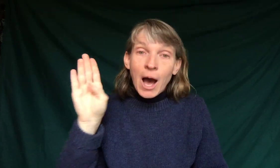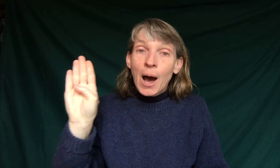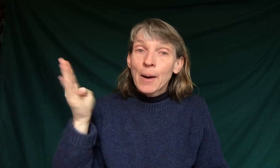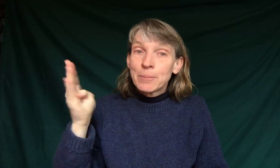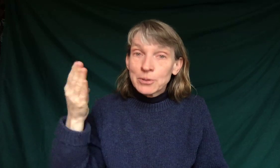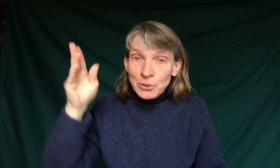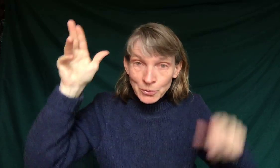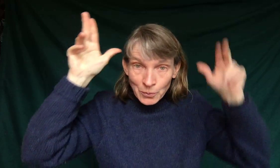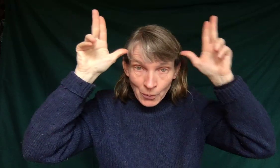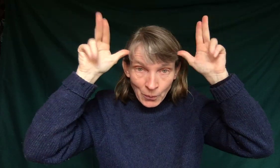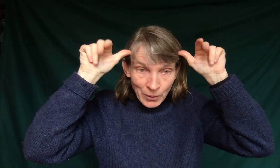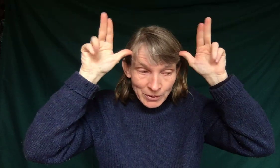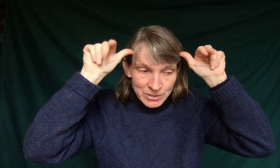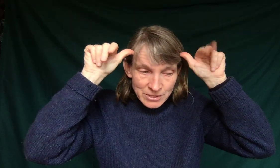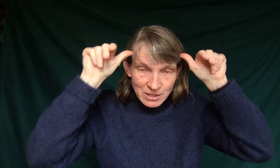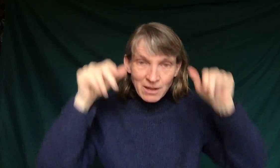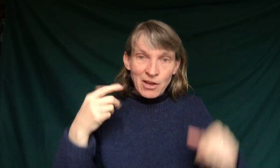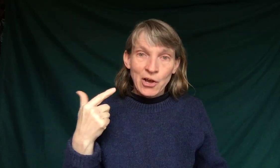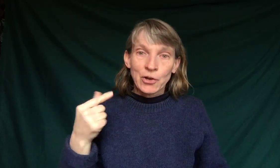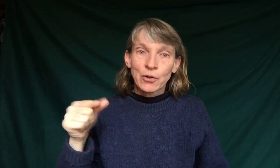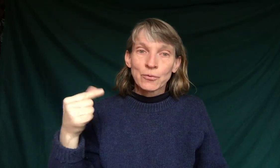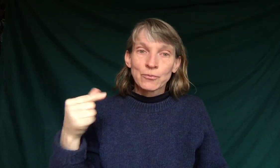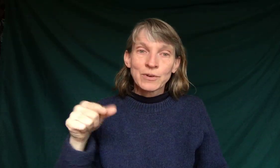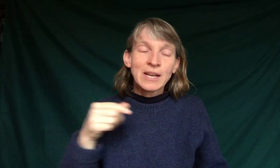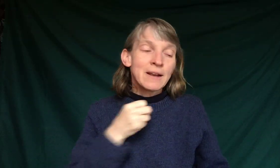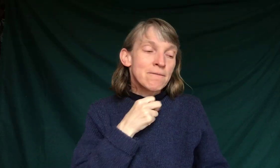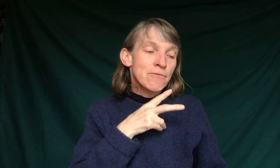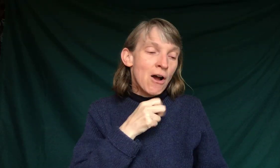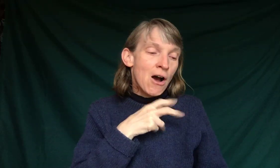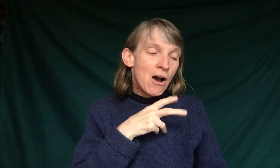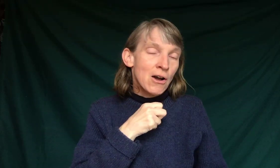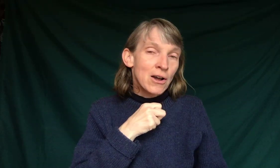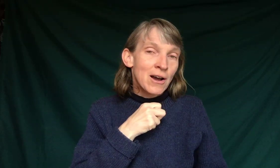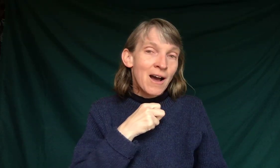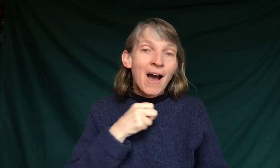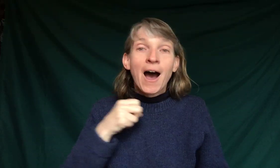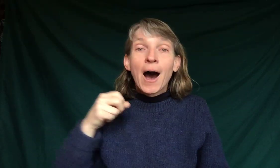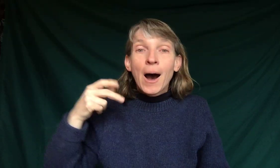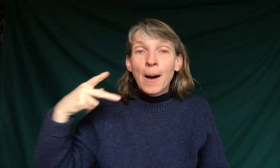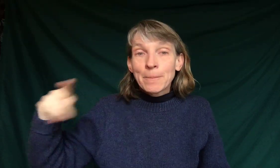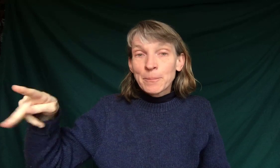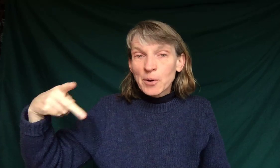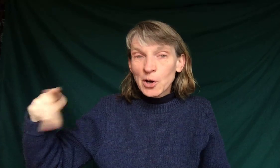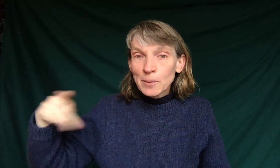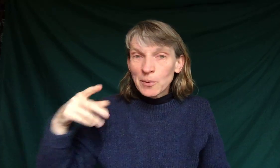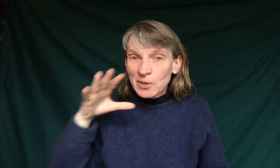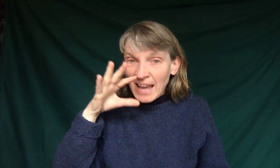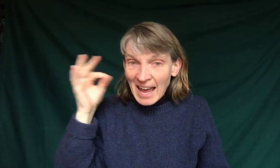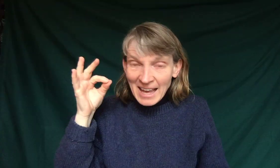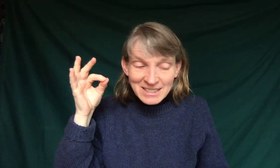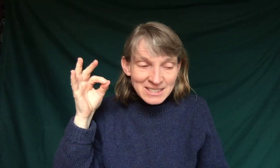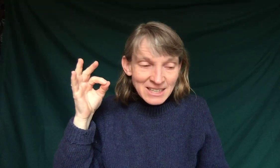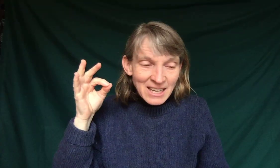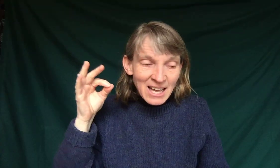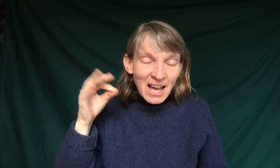a blue horse, a green frog, a purple cat,